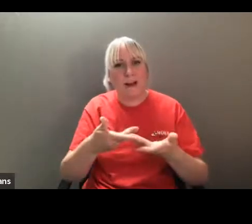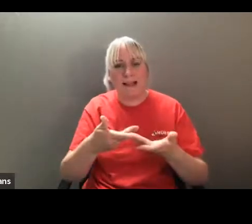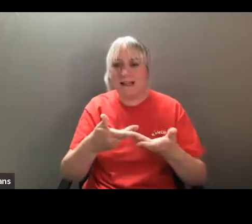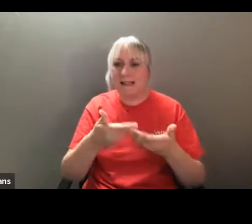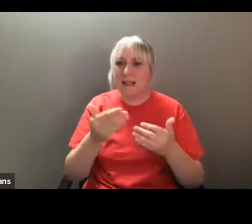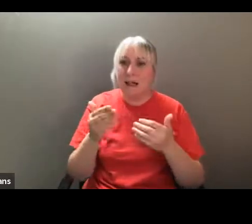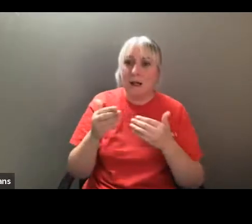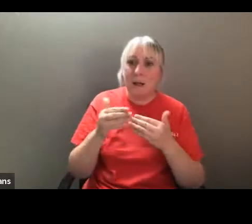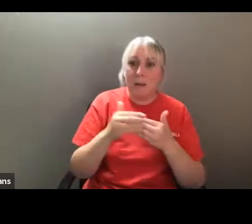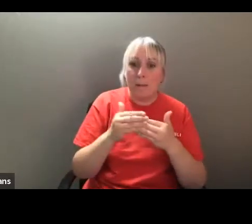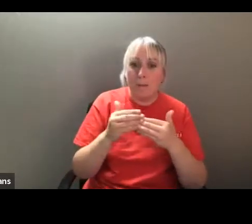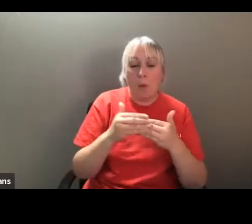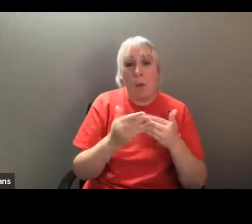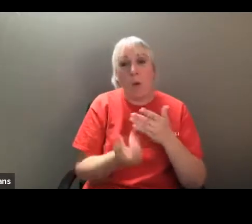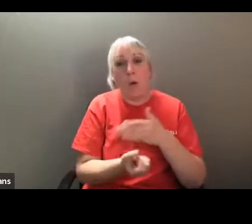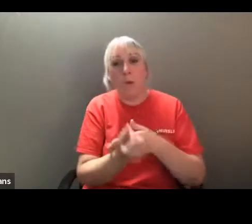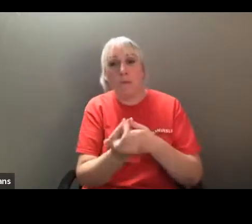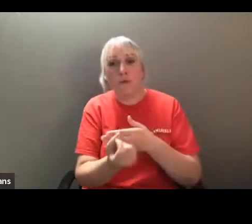opportunity